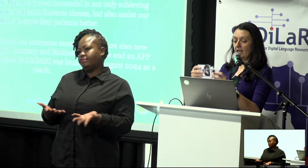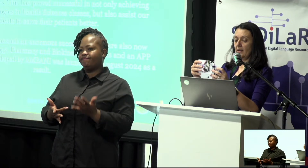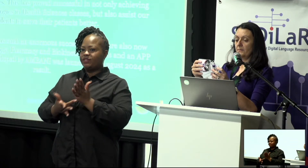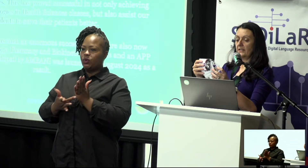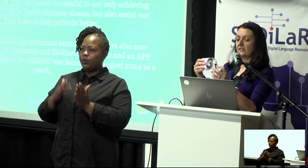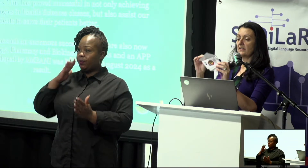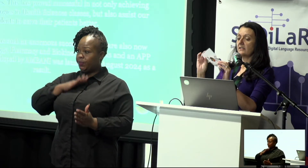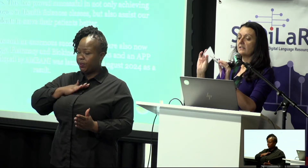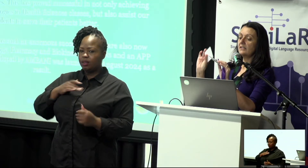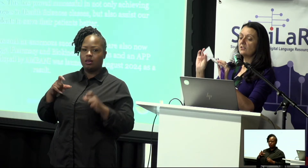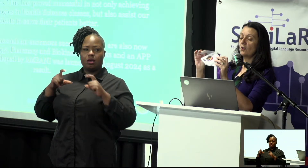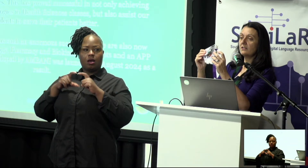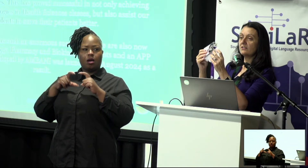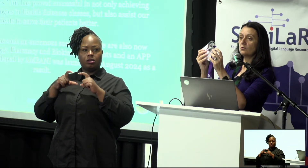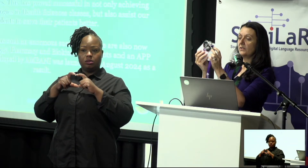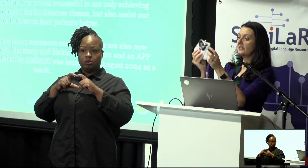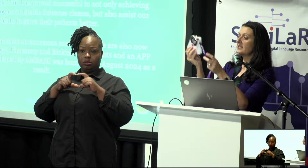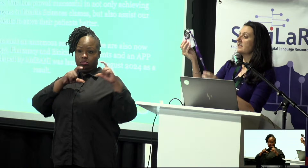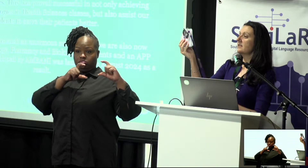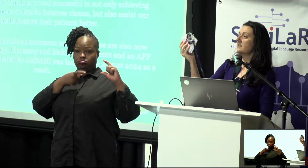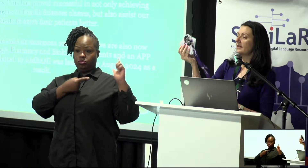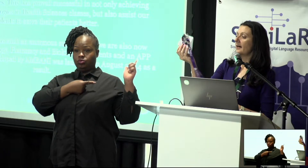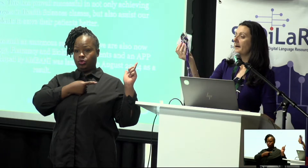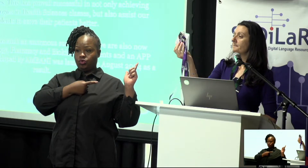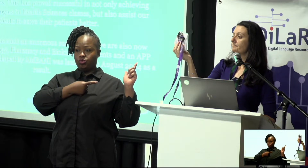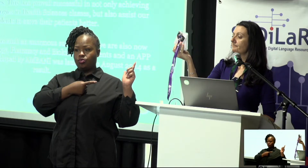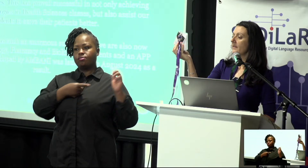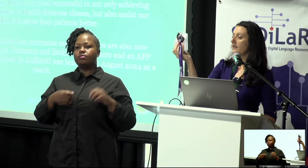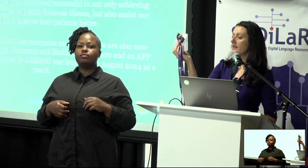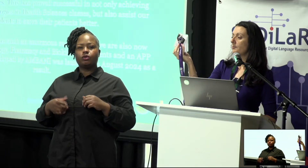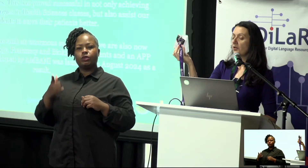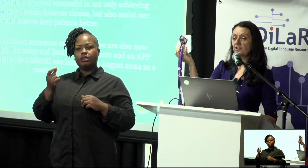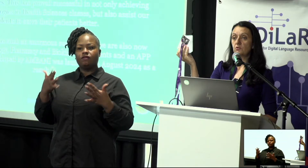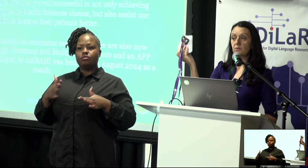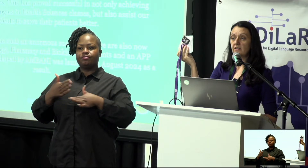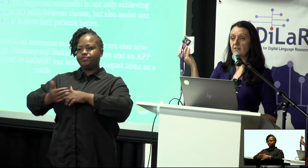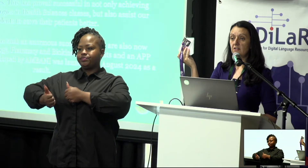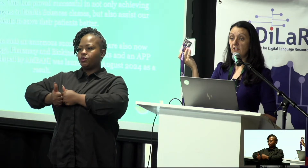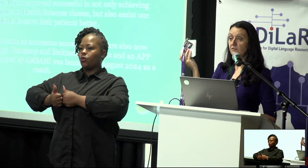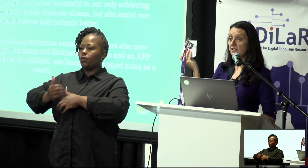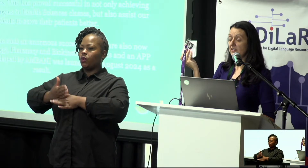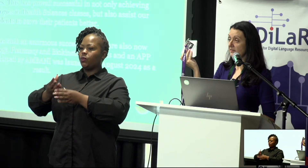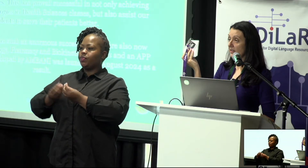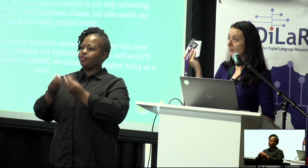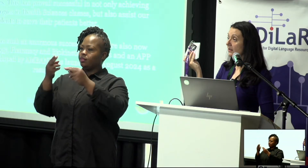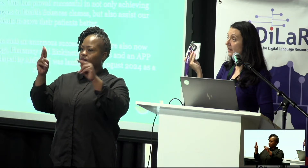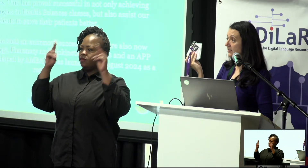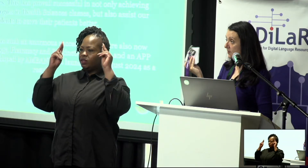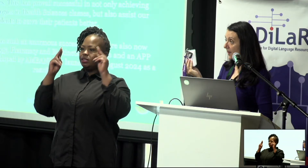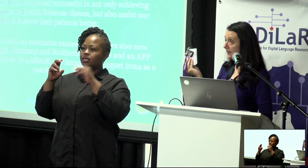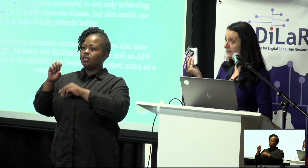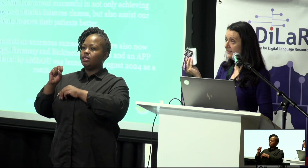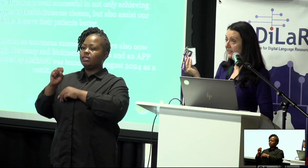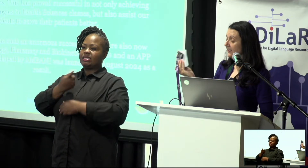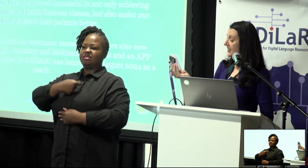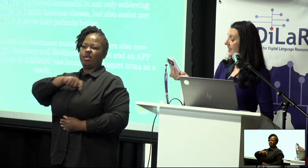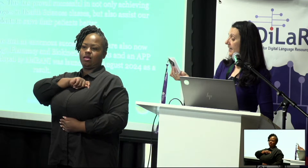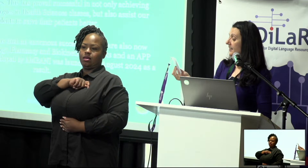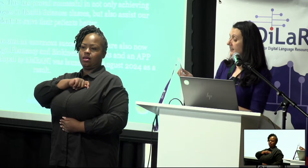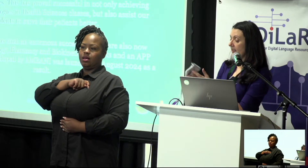multimedia. It's these cards. We did this in collaboration with the University of Salamanca in